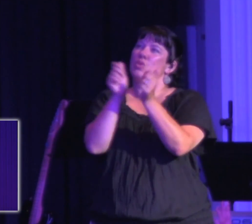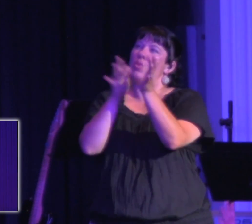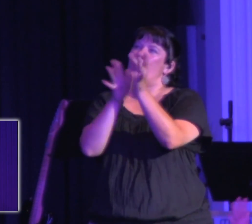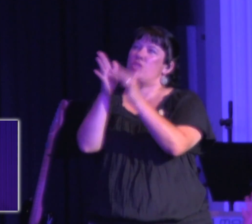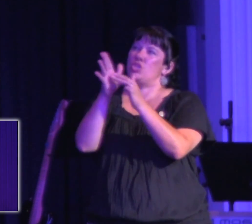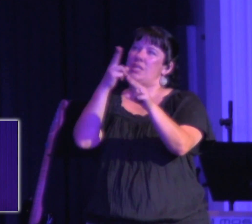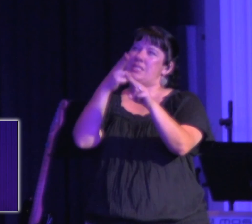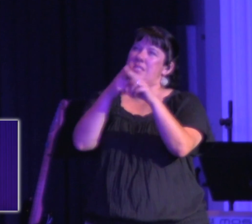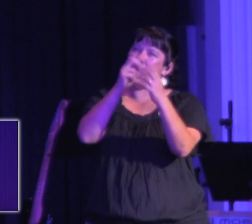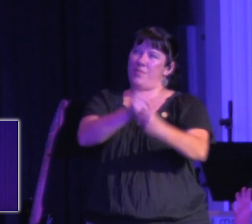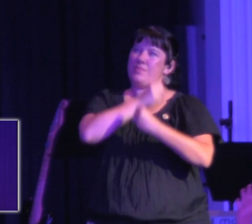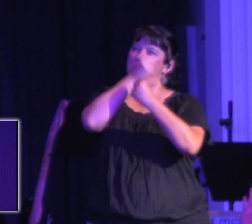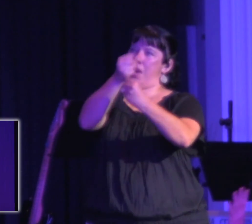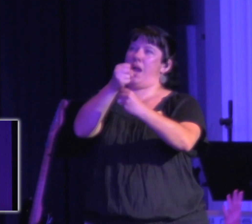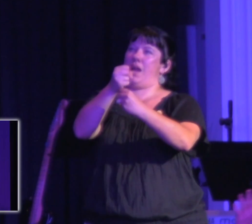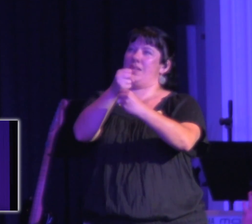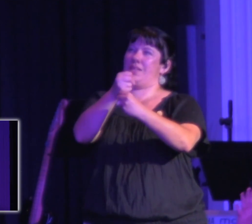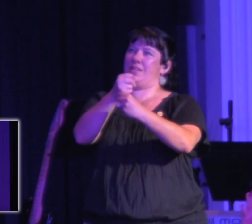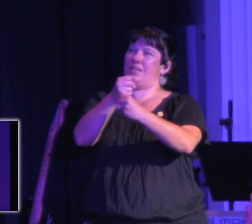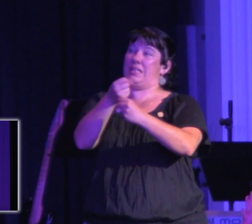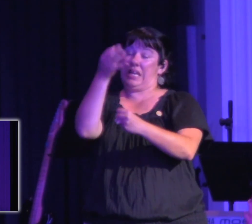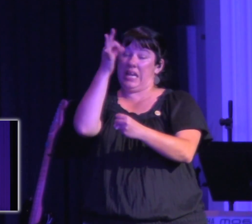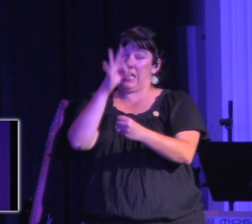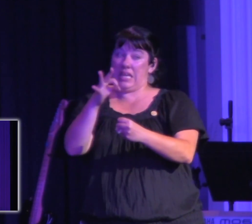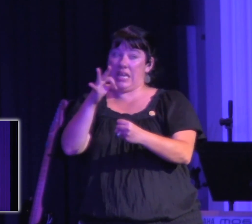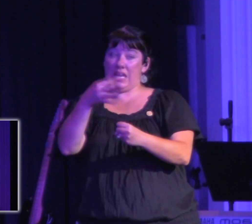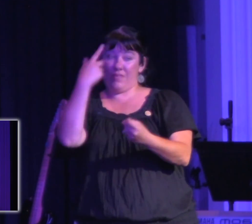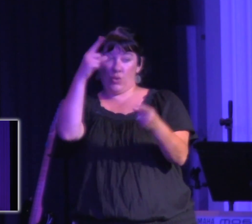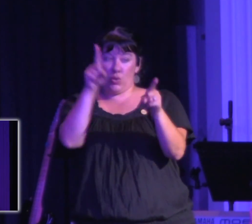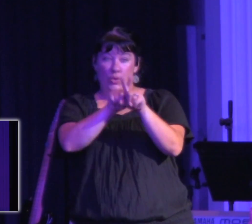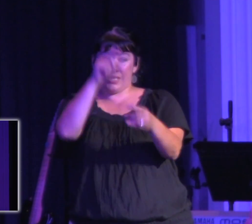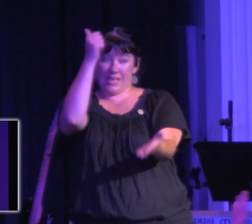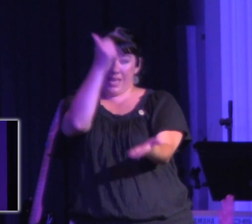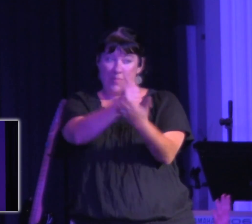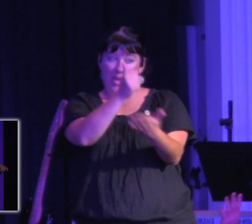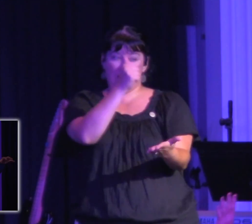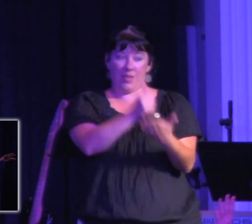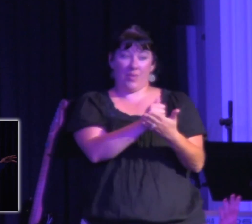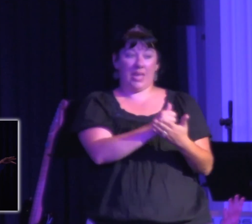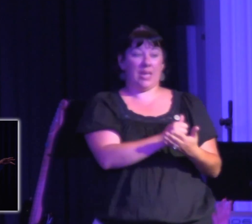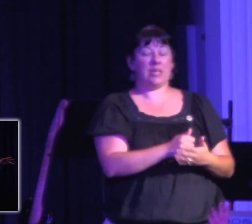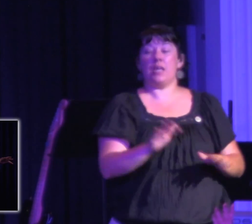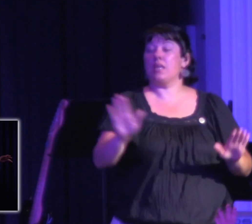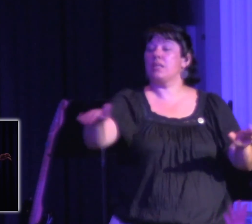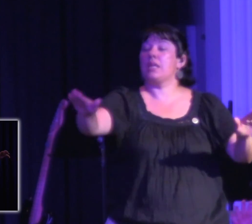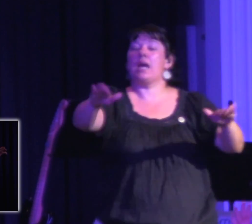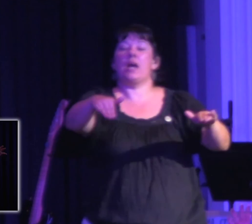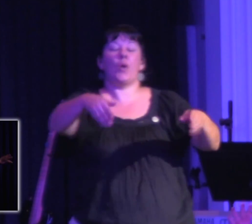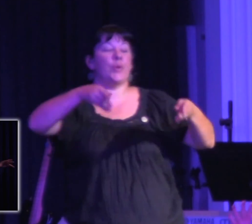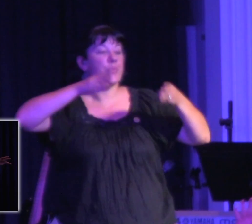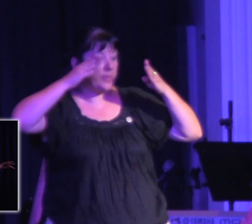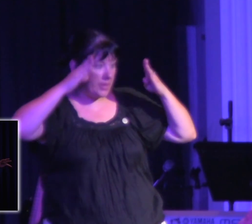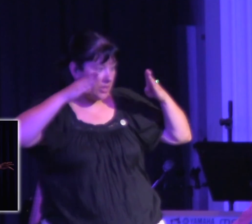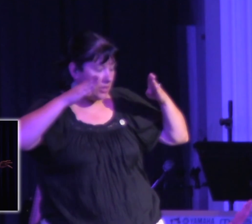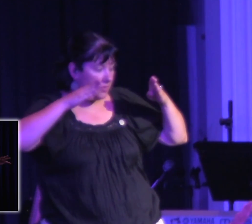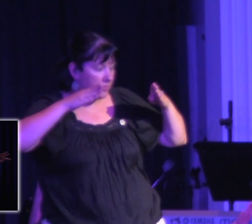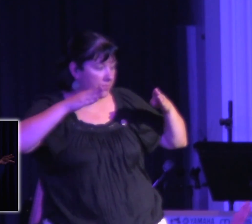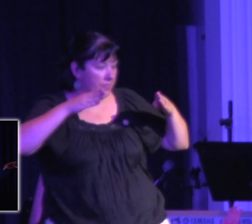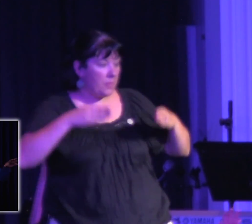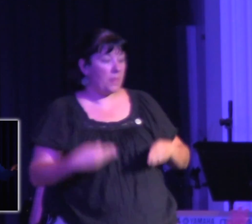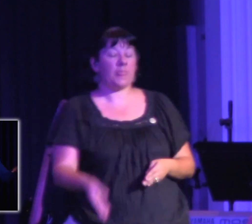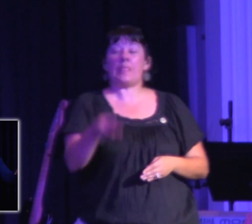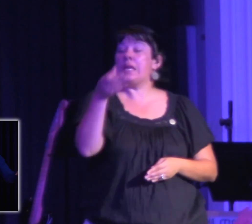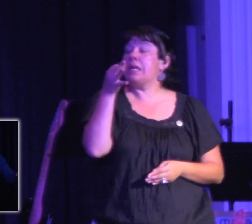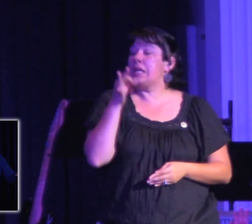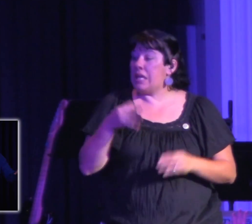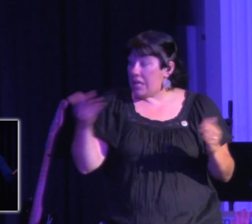Jesus. And everybody that agreed said amen. Amen. Now listen, those of you that are up here, wait up here till we